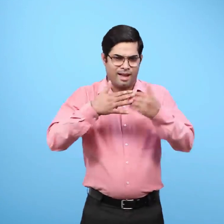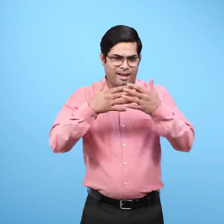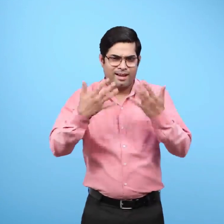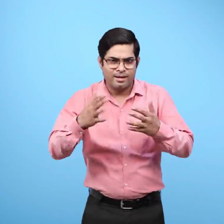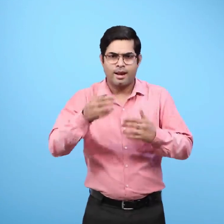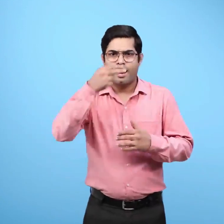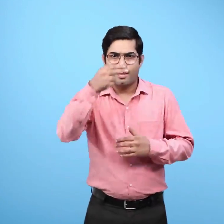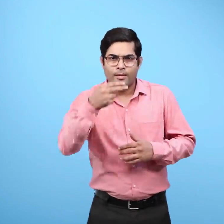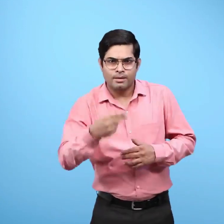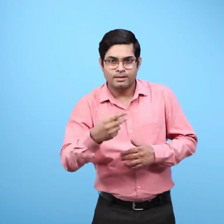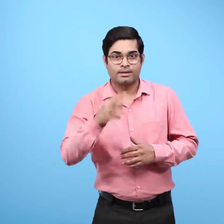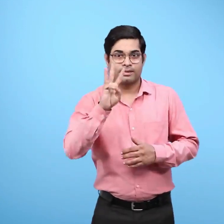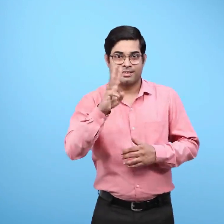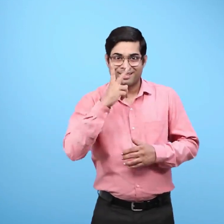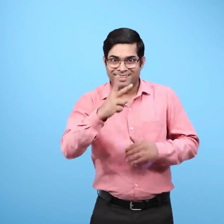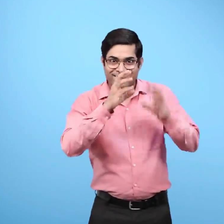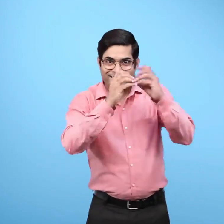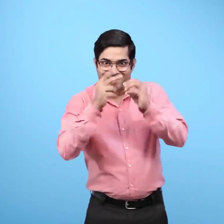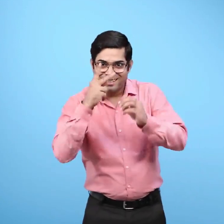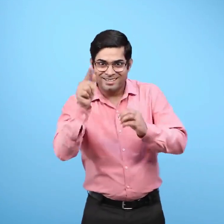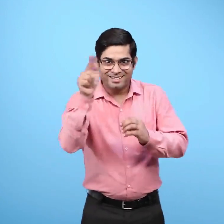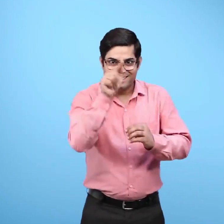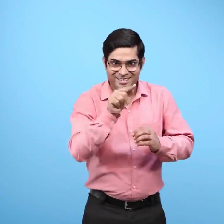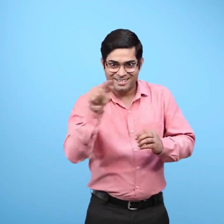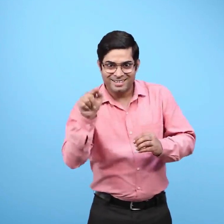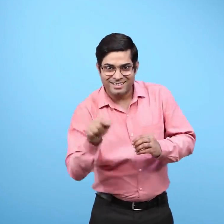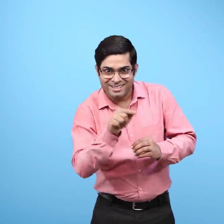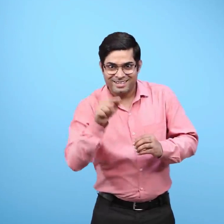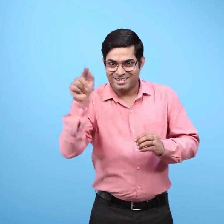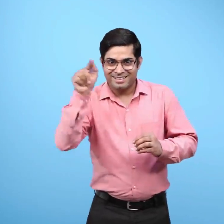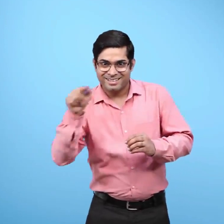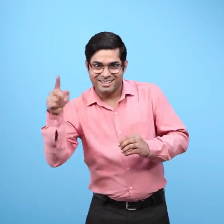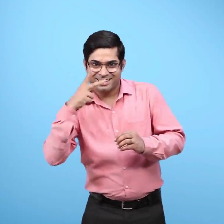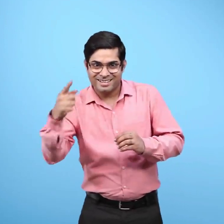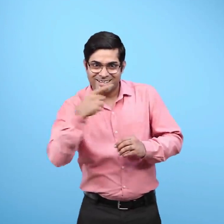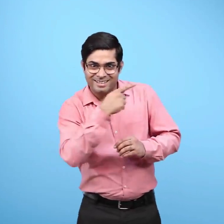Write 3 names using straight lines and count the angles.